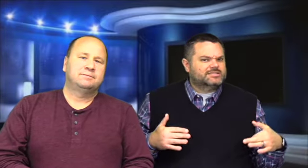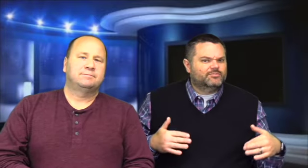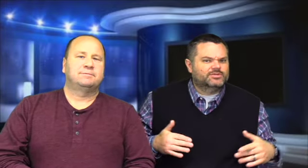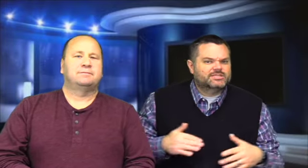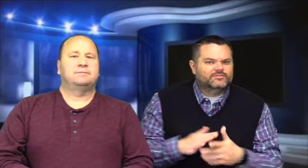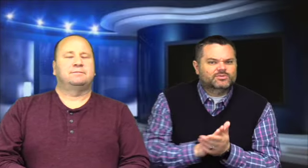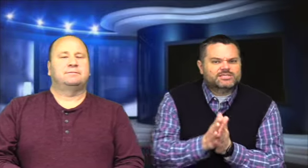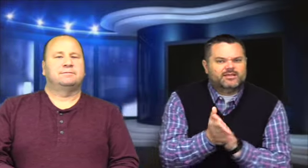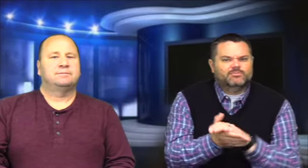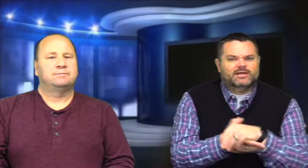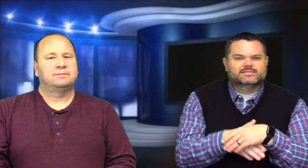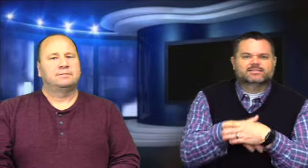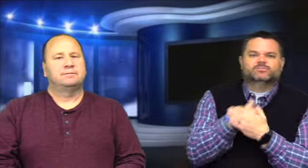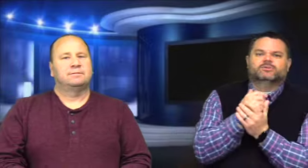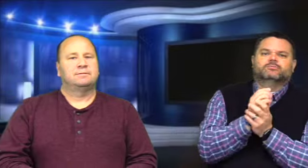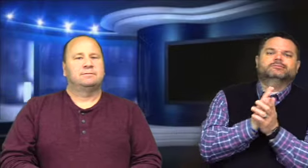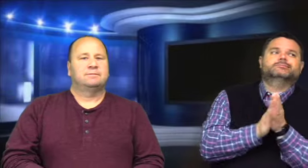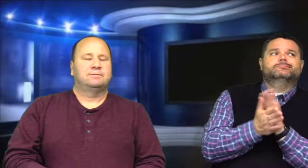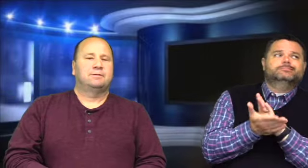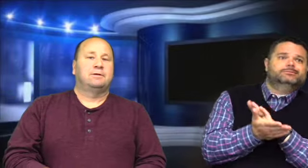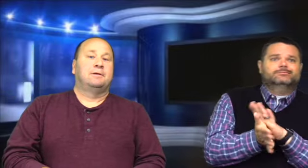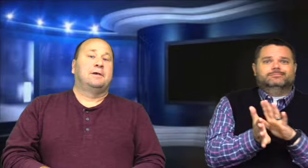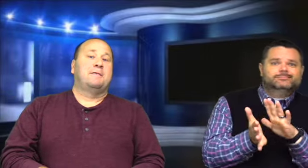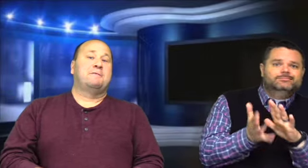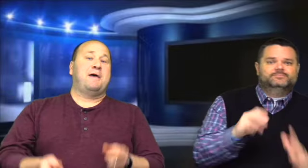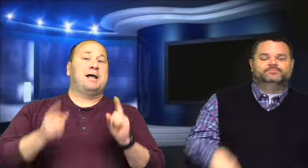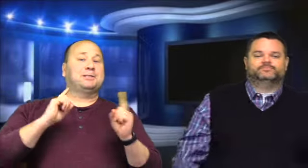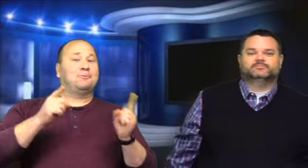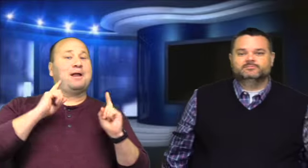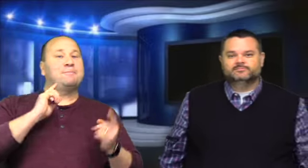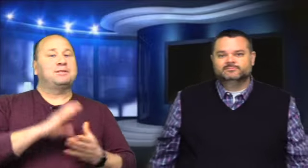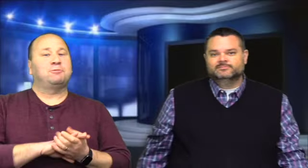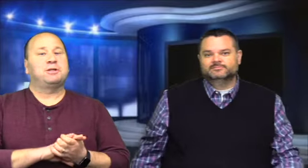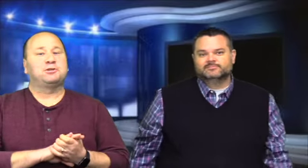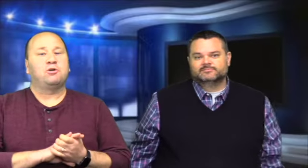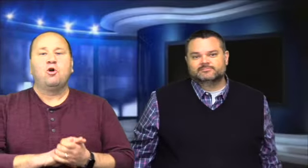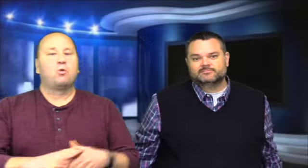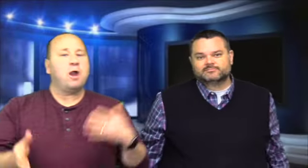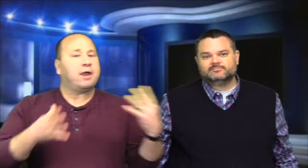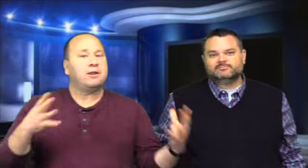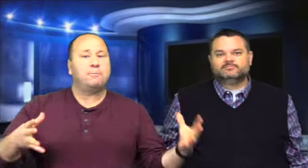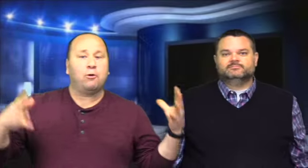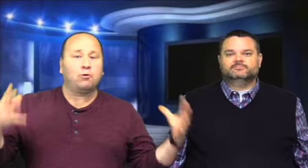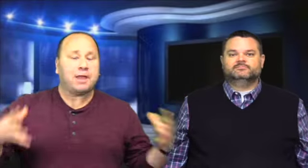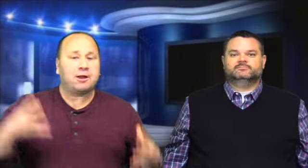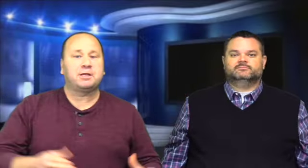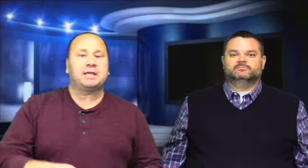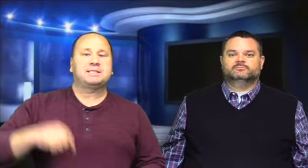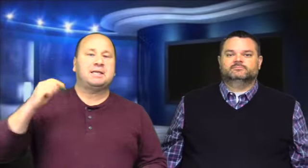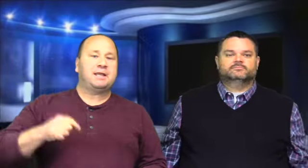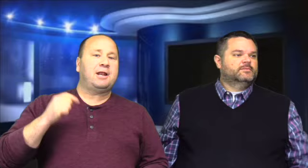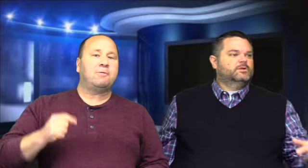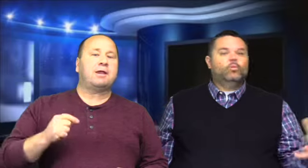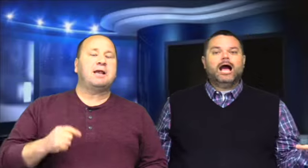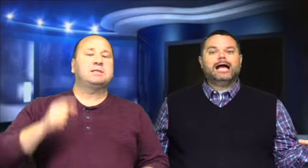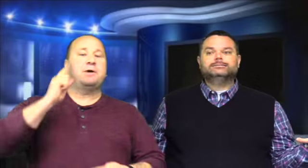something with different Tiger Paws this week. What's going on? That's right, Mr. Mitchell. We're not going to pull Tiger tickets today to recognize them, but